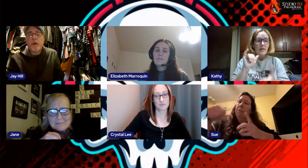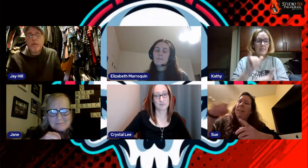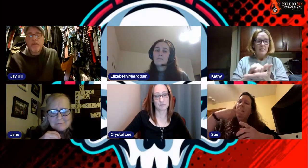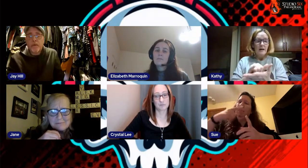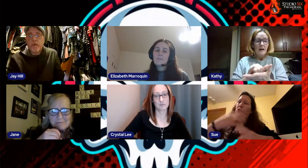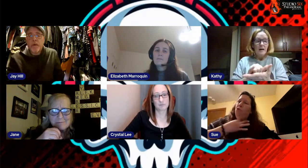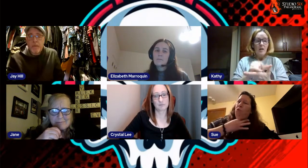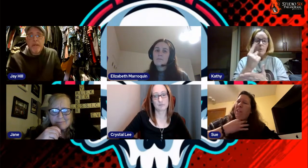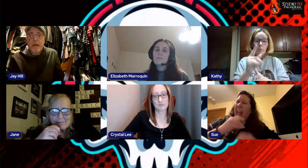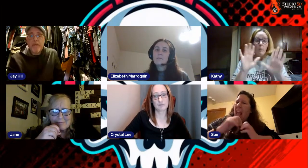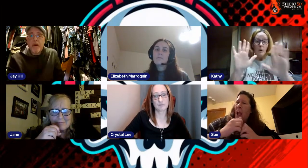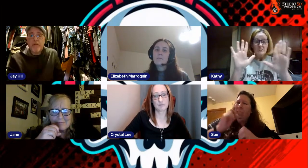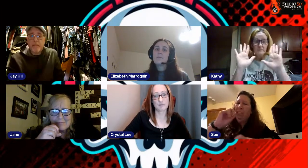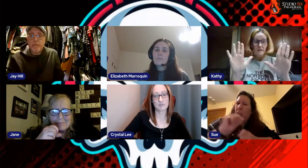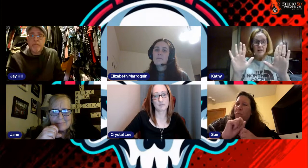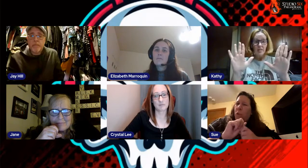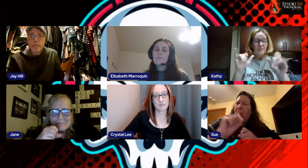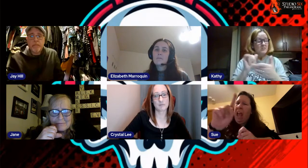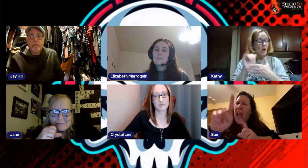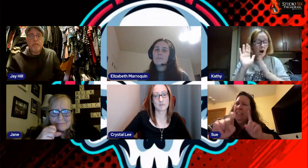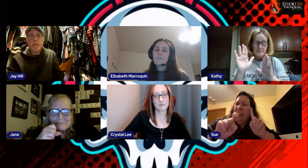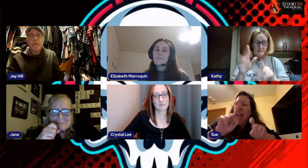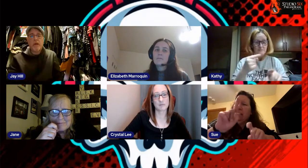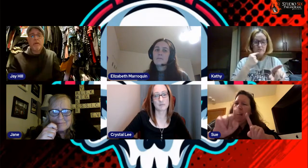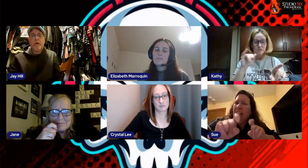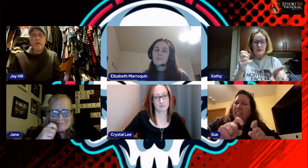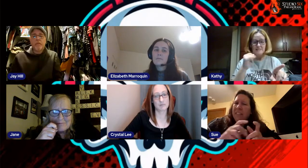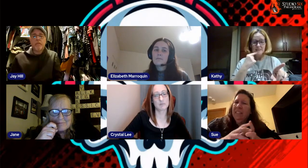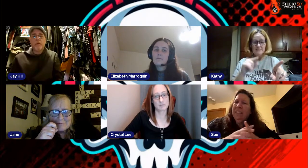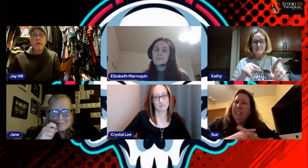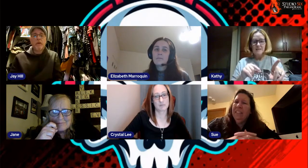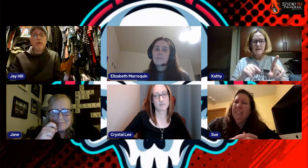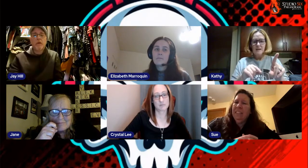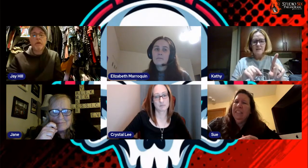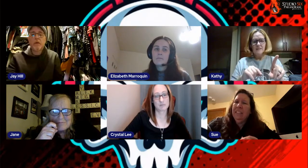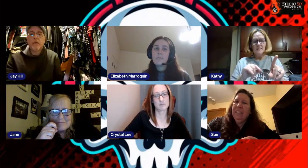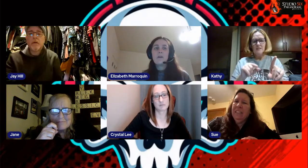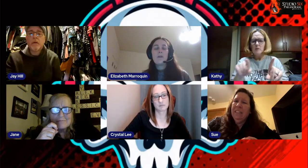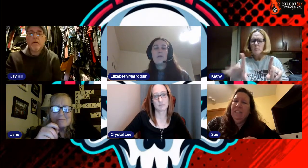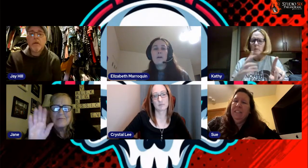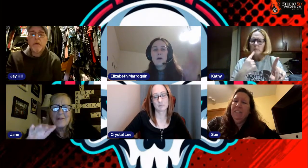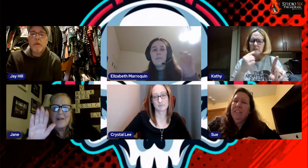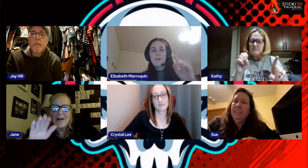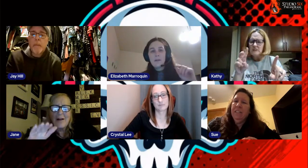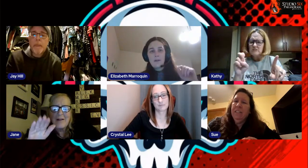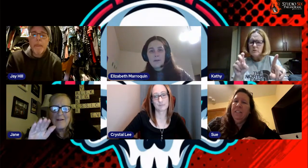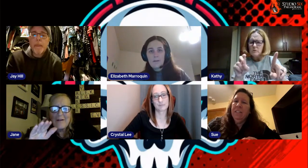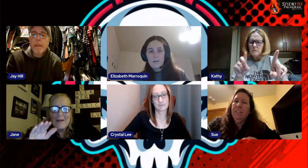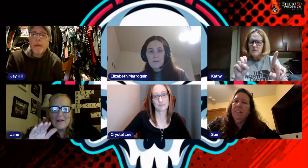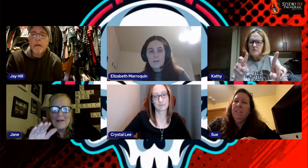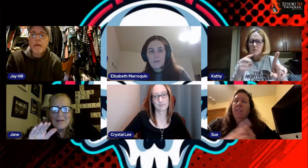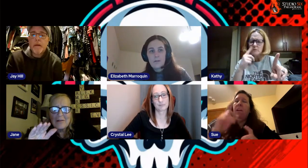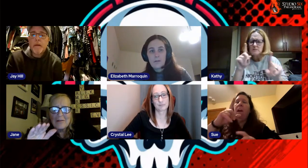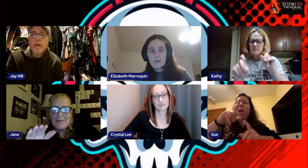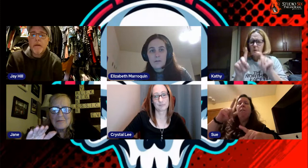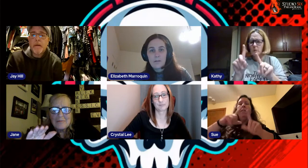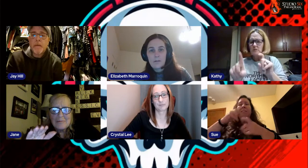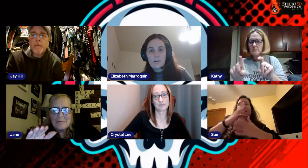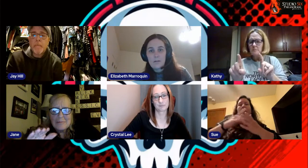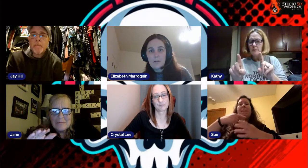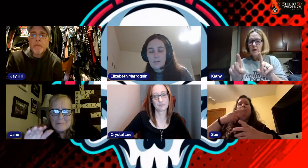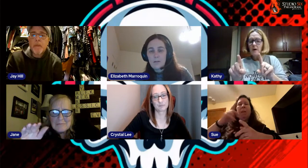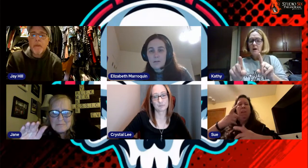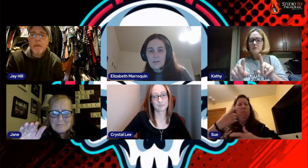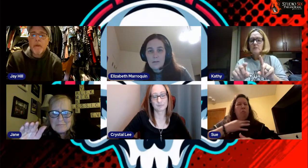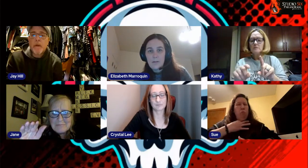That's wonderful. I mean, that is awesome. That is awesome. So what were you gonna say too? So what's the real